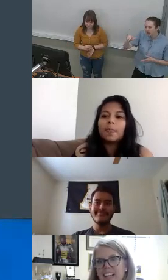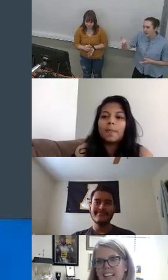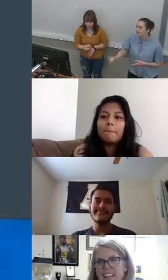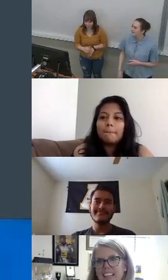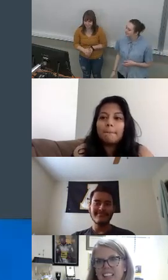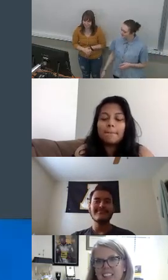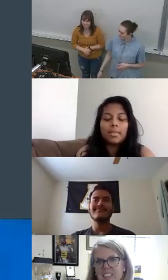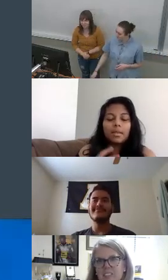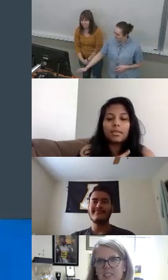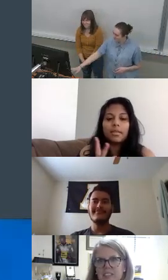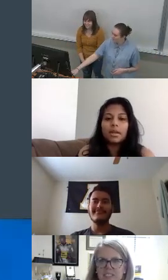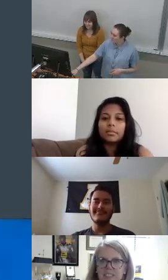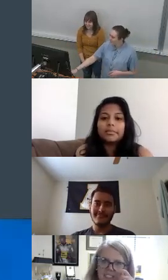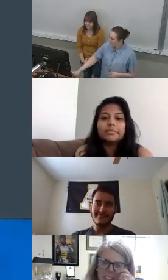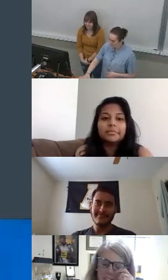a fly.